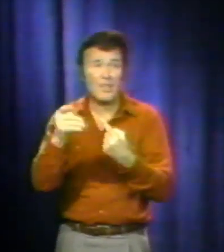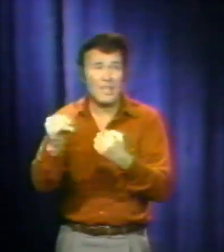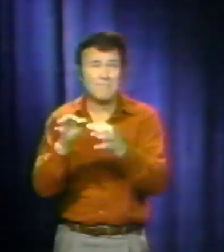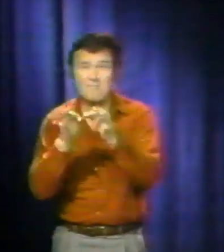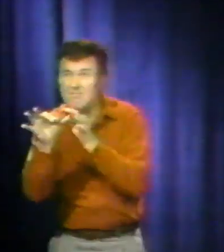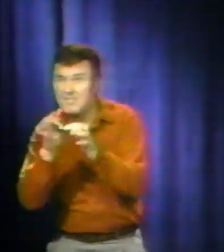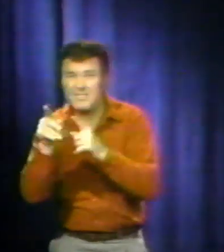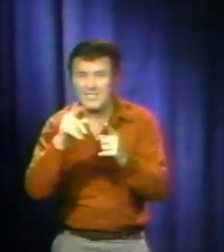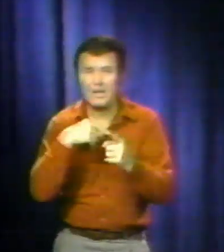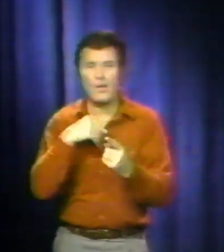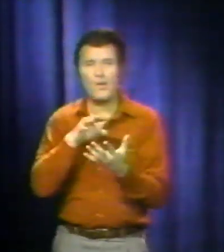As she was explaining,